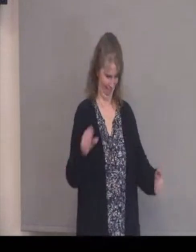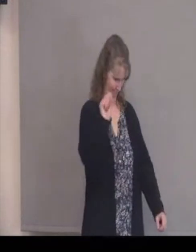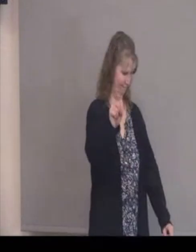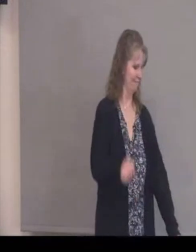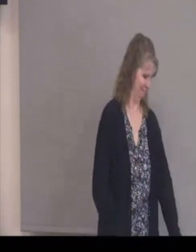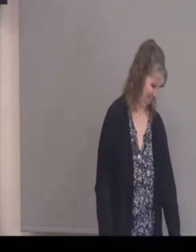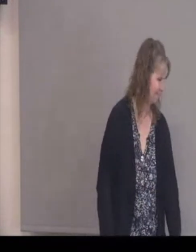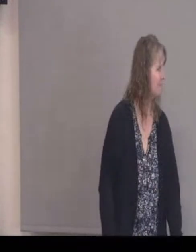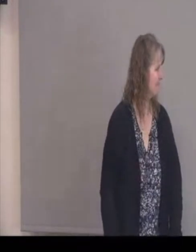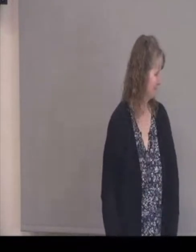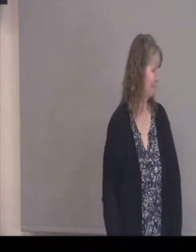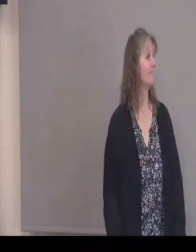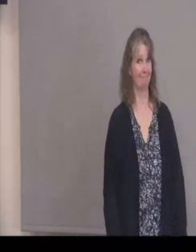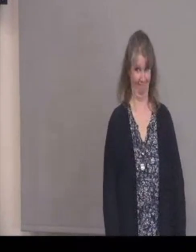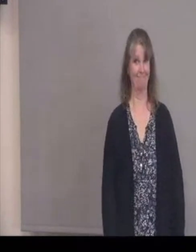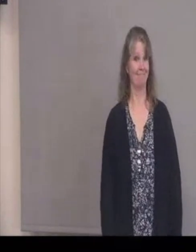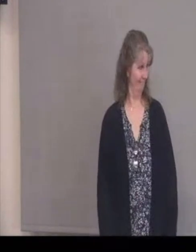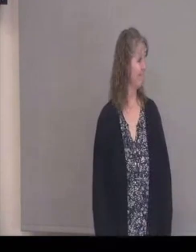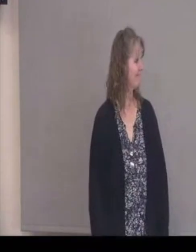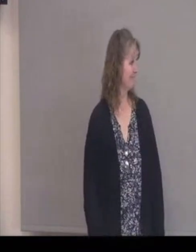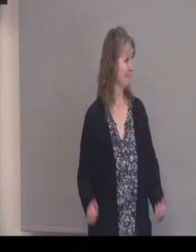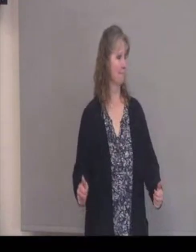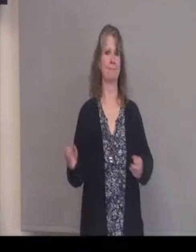Yep, Lateral, exactly.